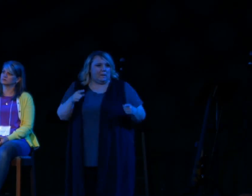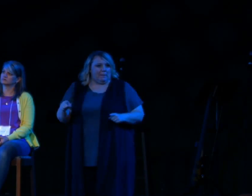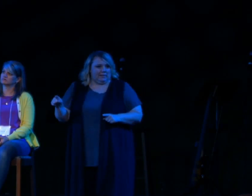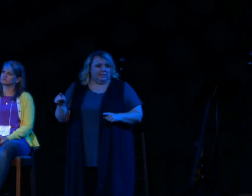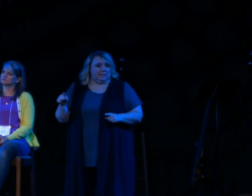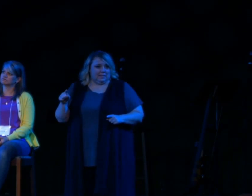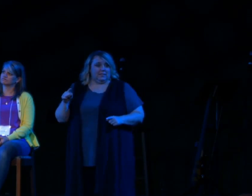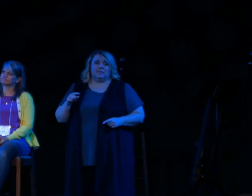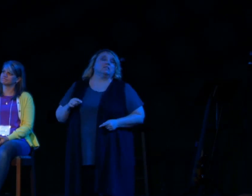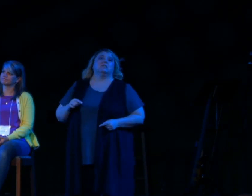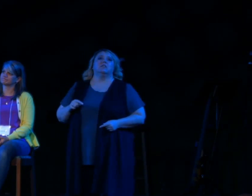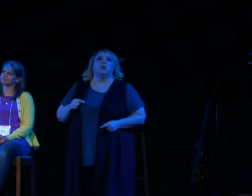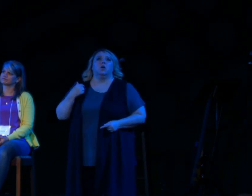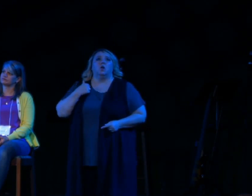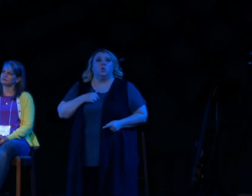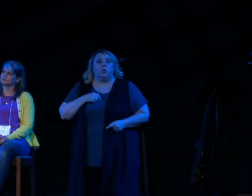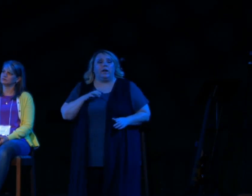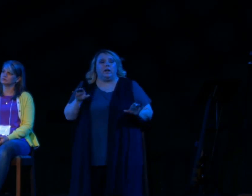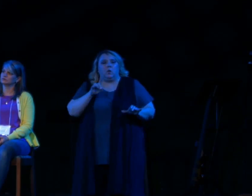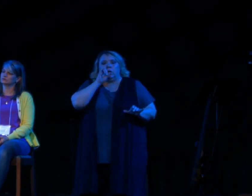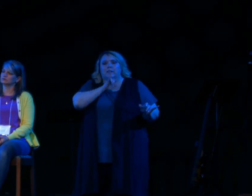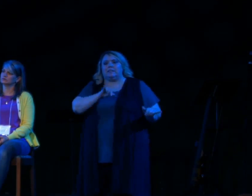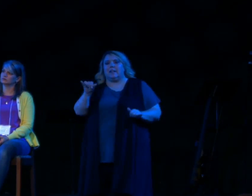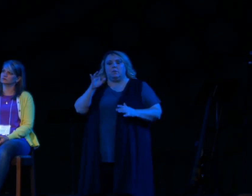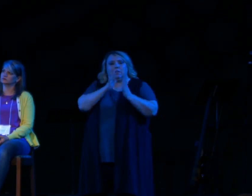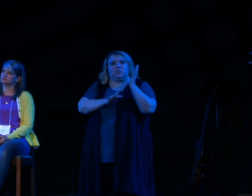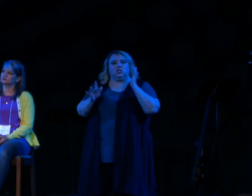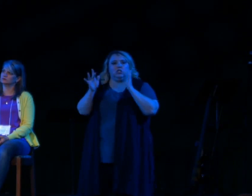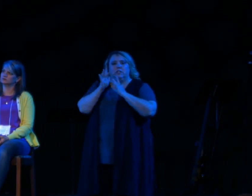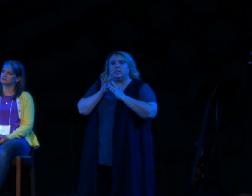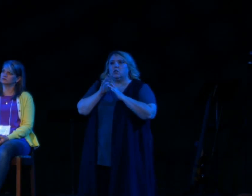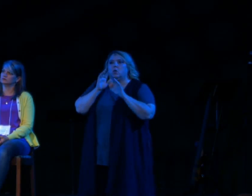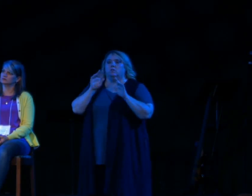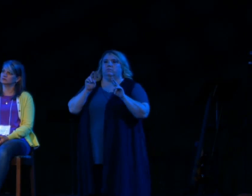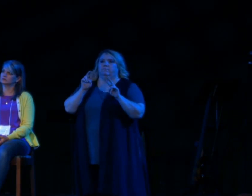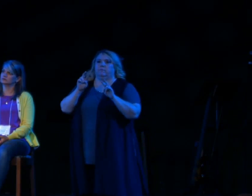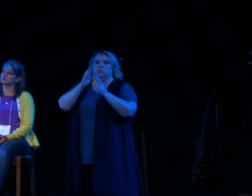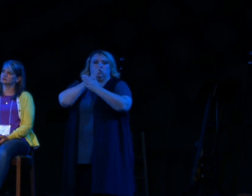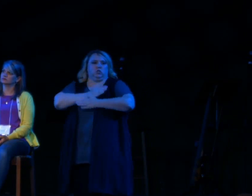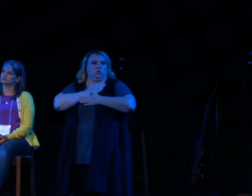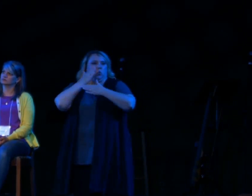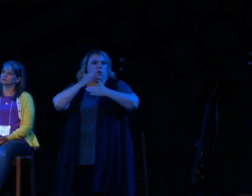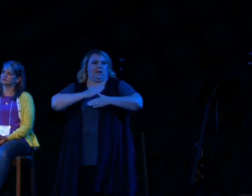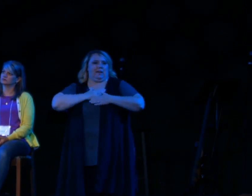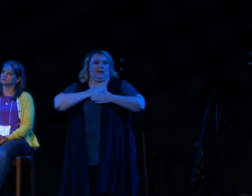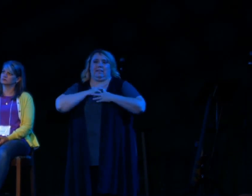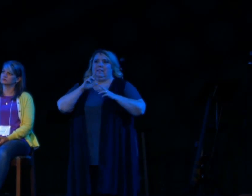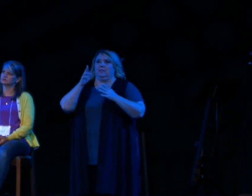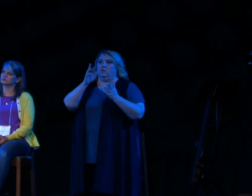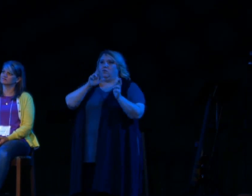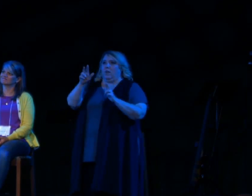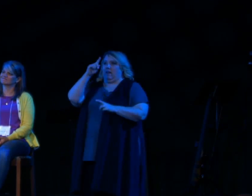happens. And we do it like Jesus did it, looking at the joy that's set before us.